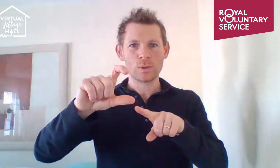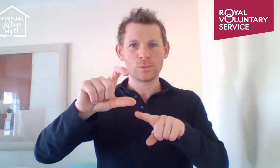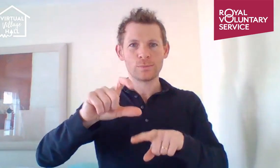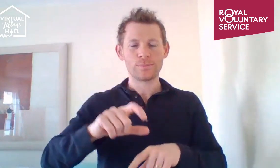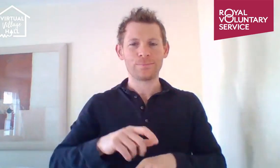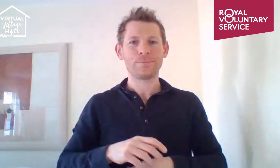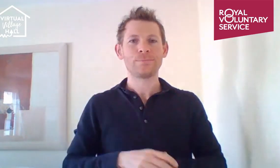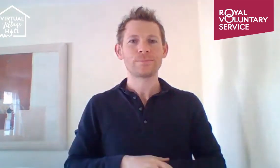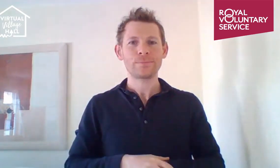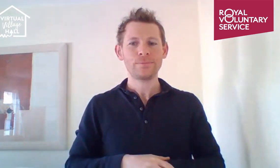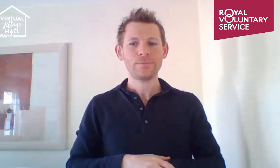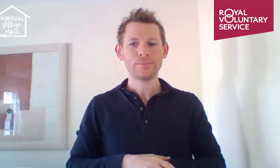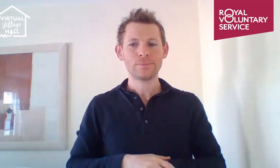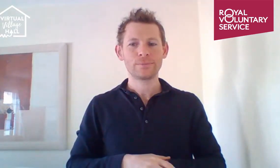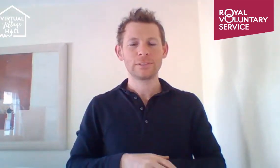course.